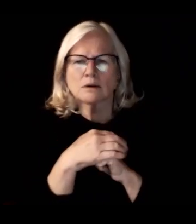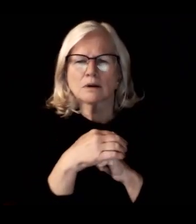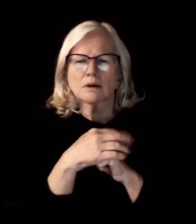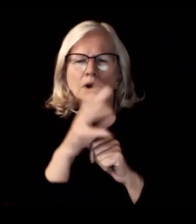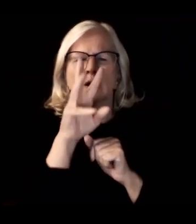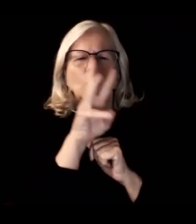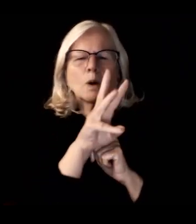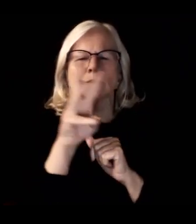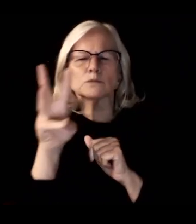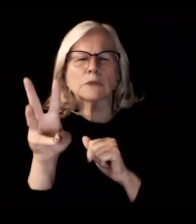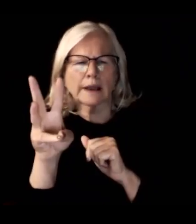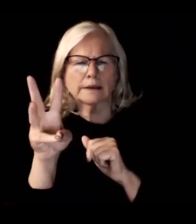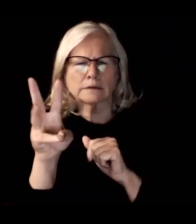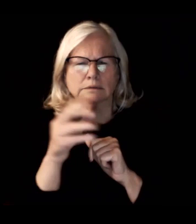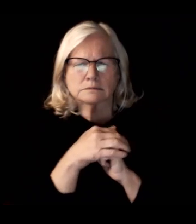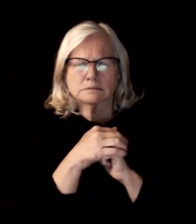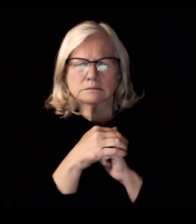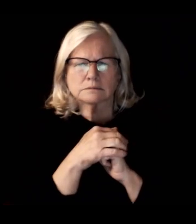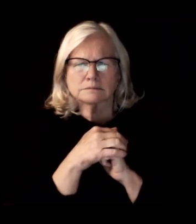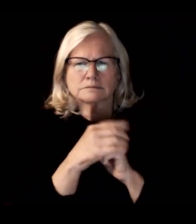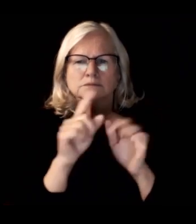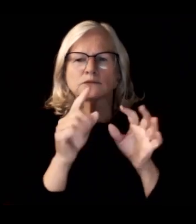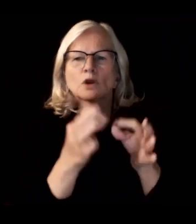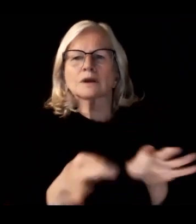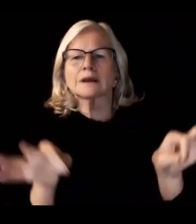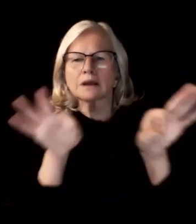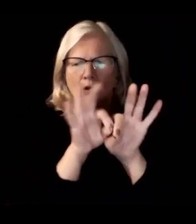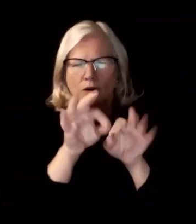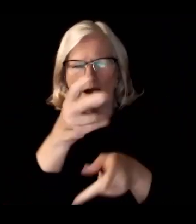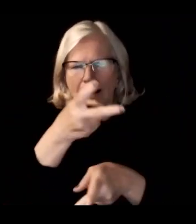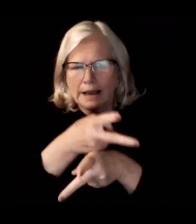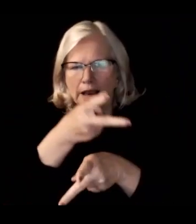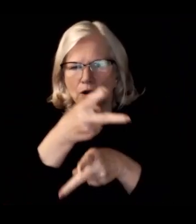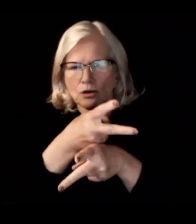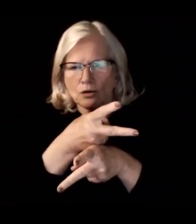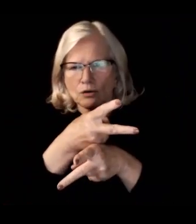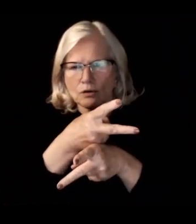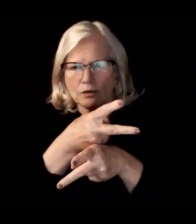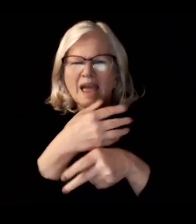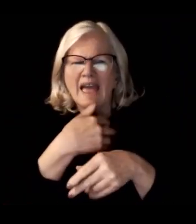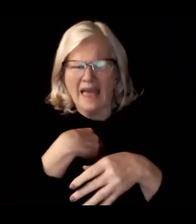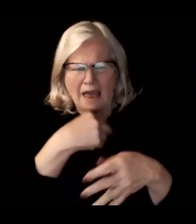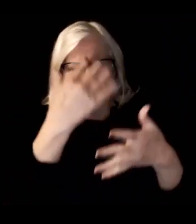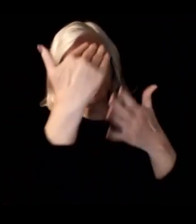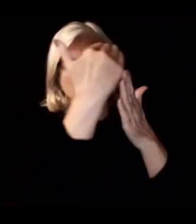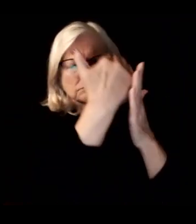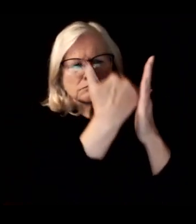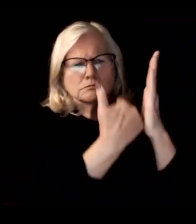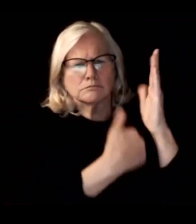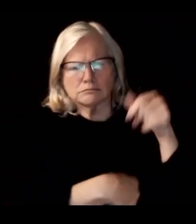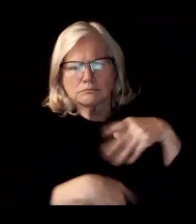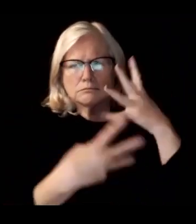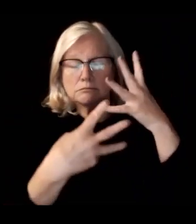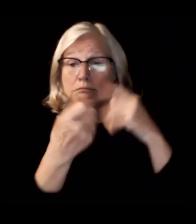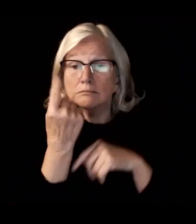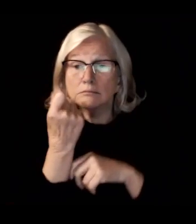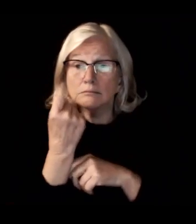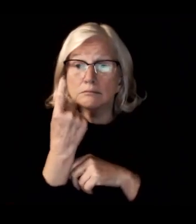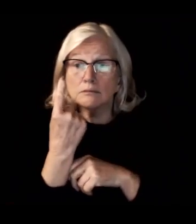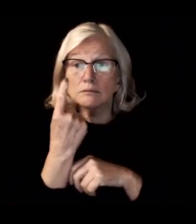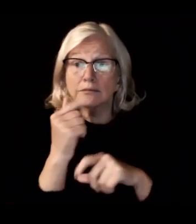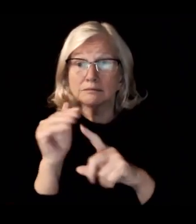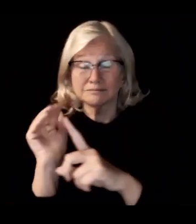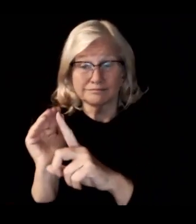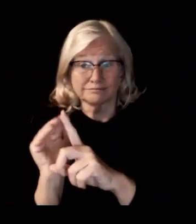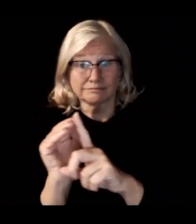set forth for the facilities and caregivers. As a reminder, not all facilities are implementing essential caregiver